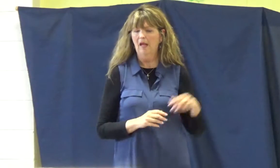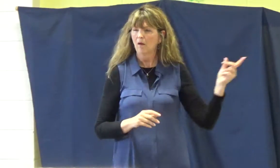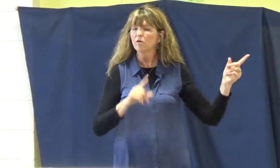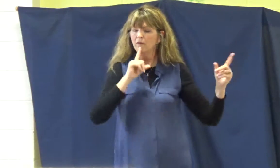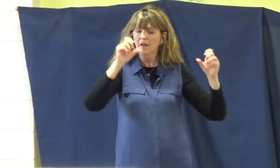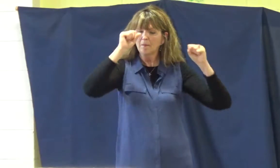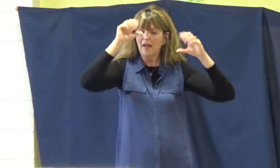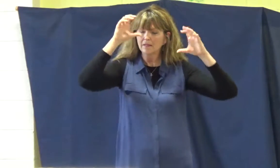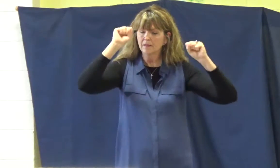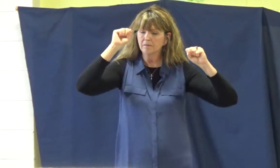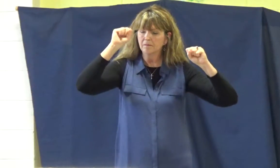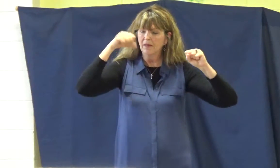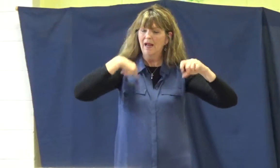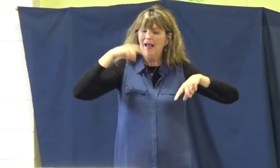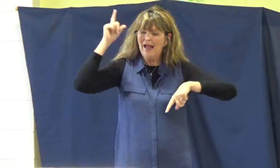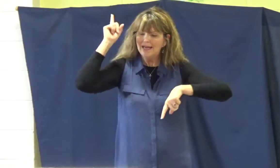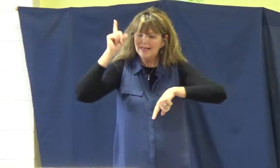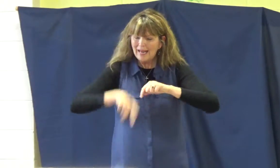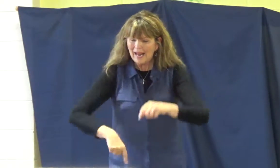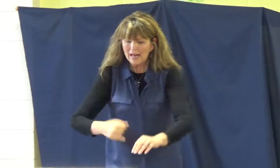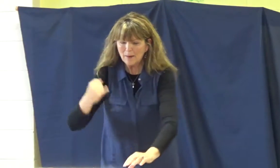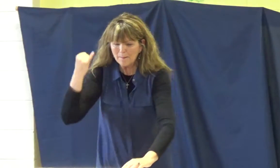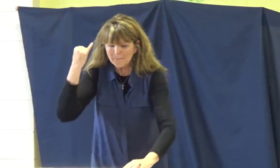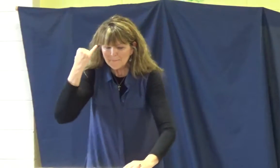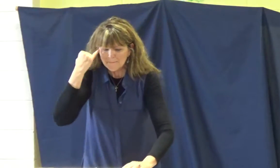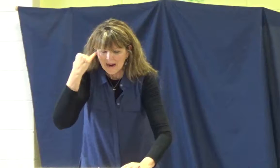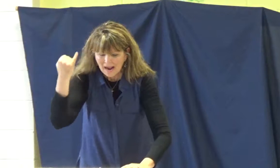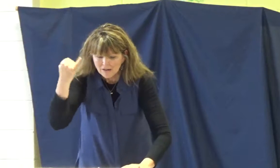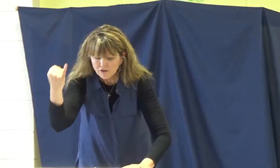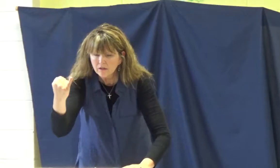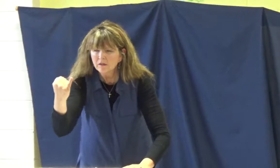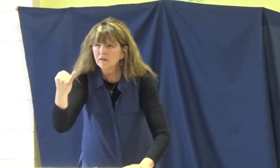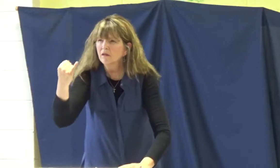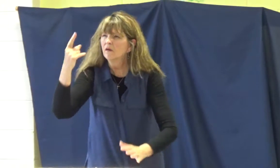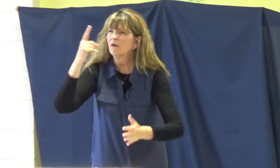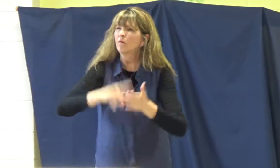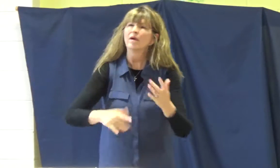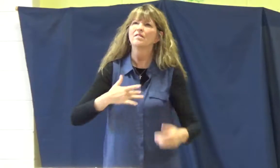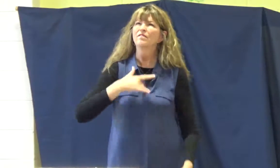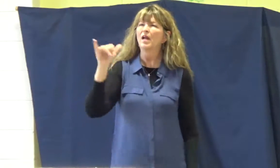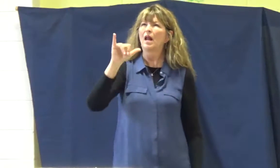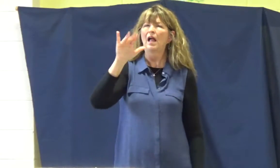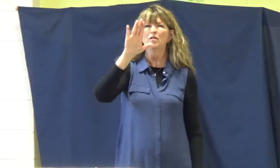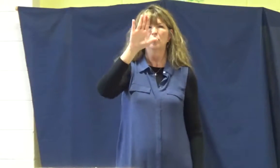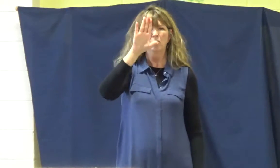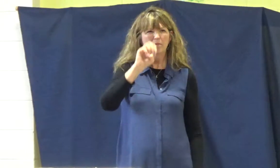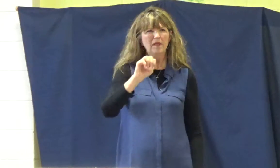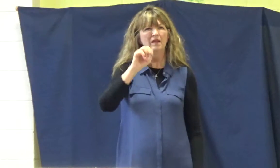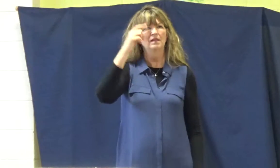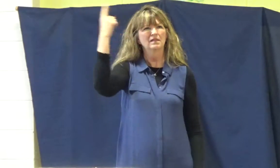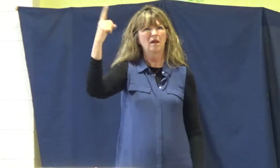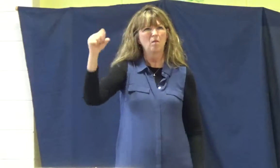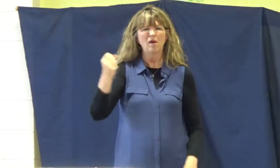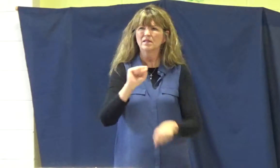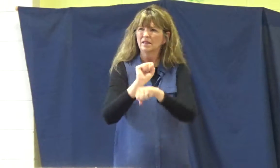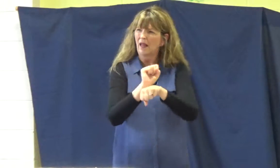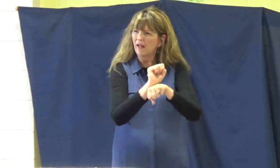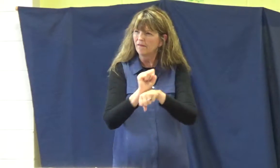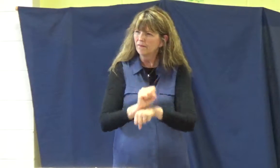contemplating. It was really an amazing experience. I can't even imagine what it